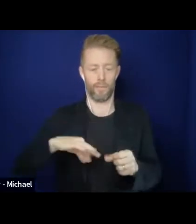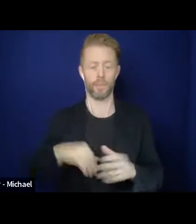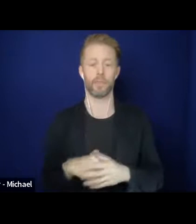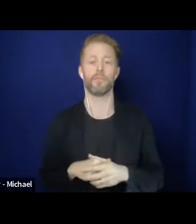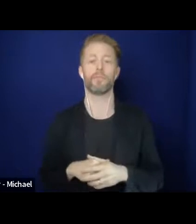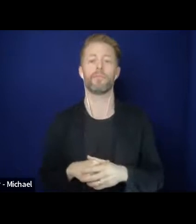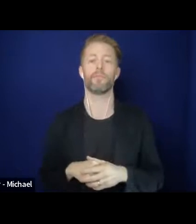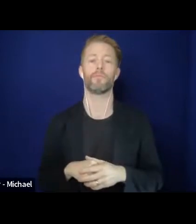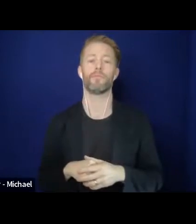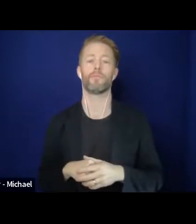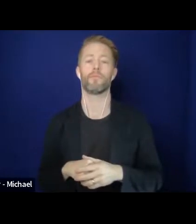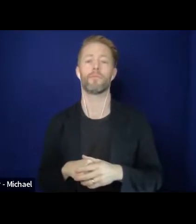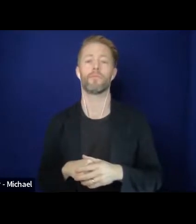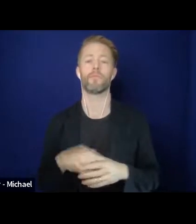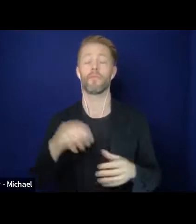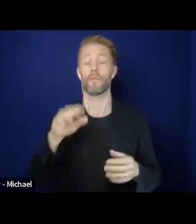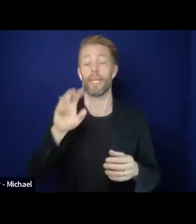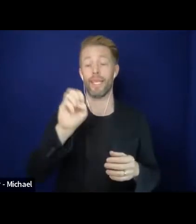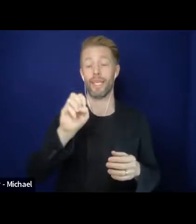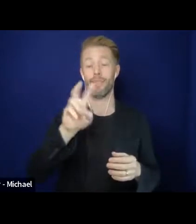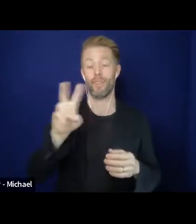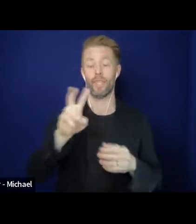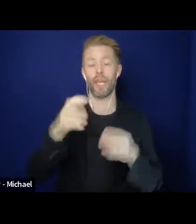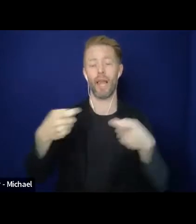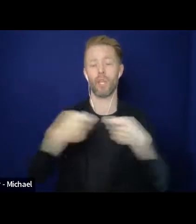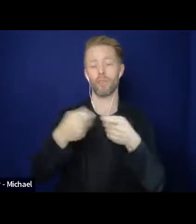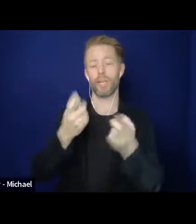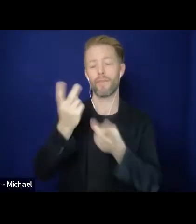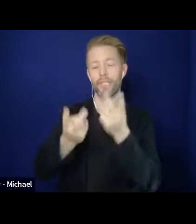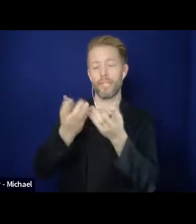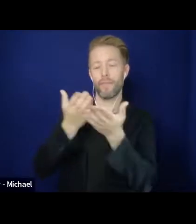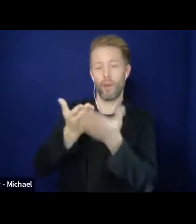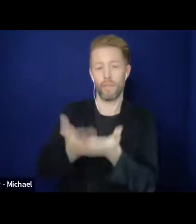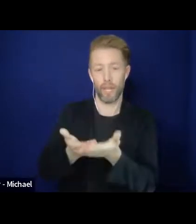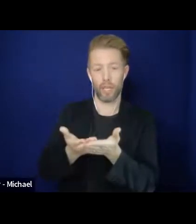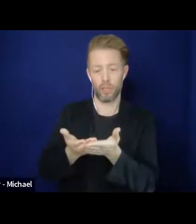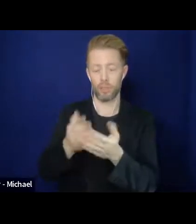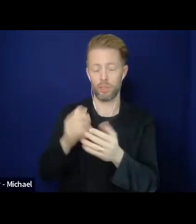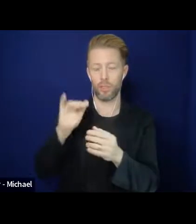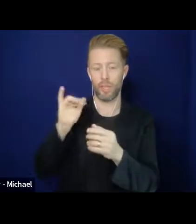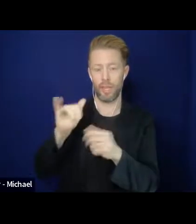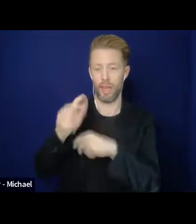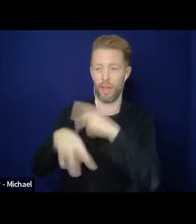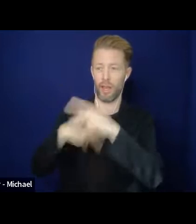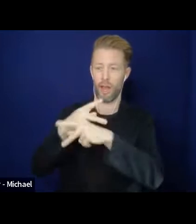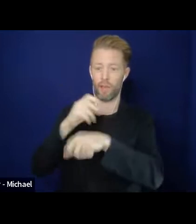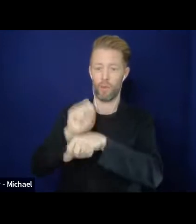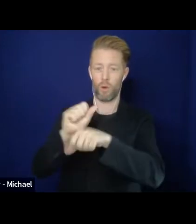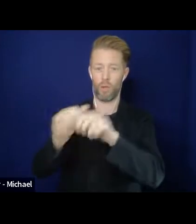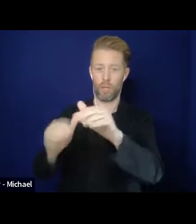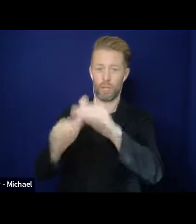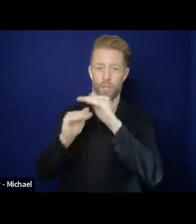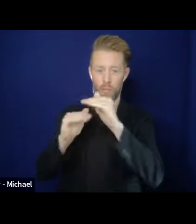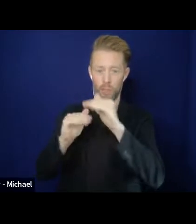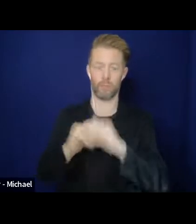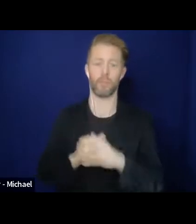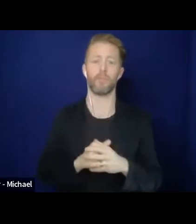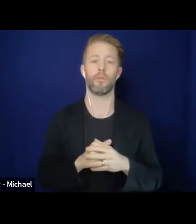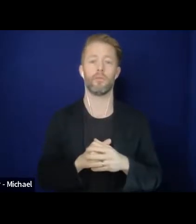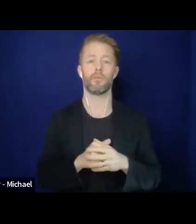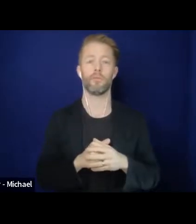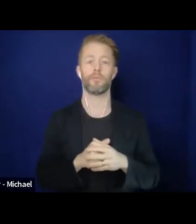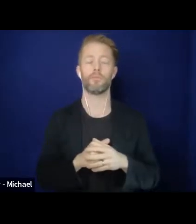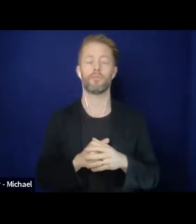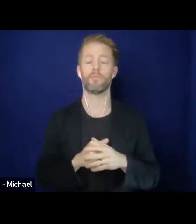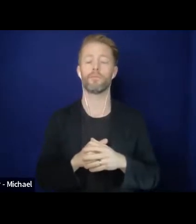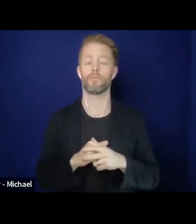That electronic visit verification work limitation is one form of the kind